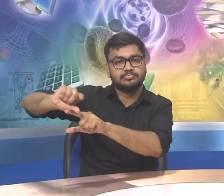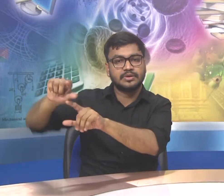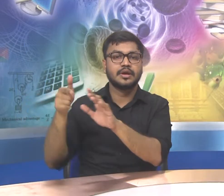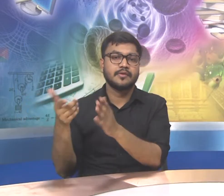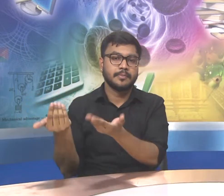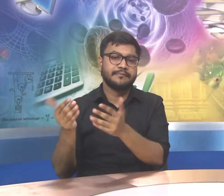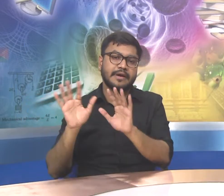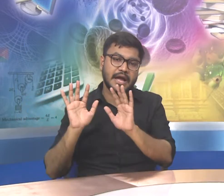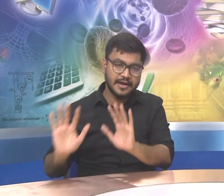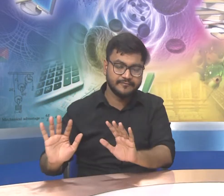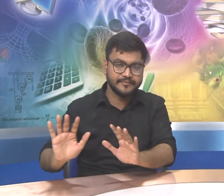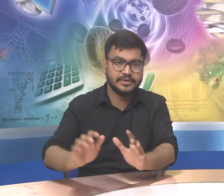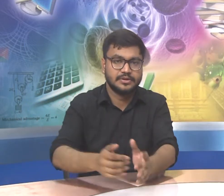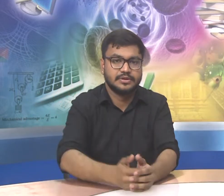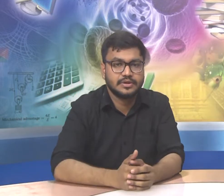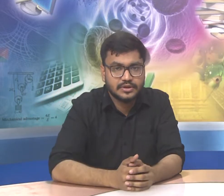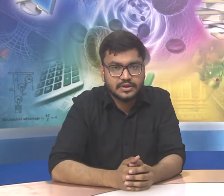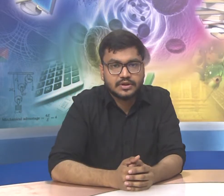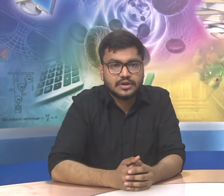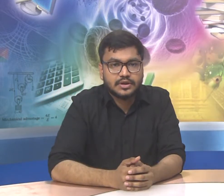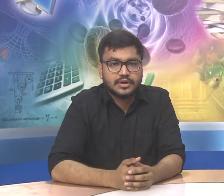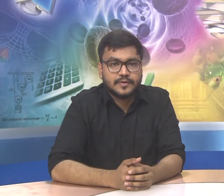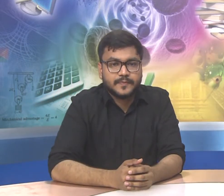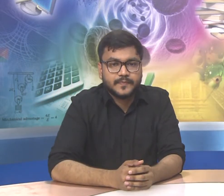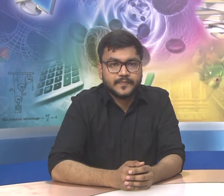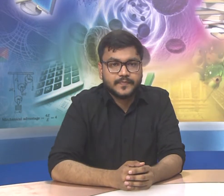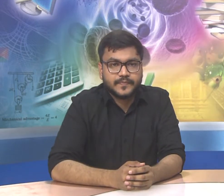It is a temporary arrangement.